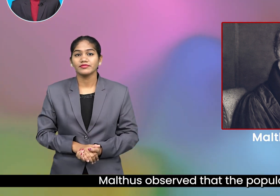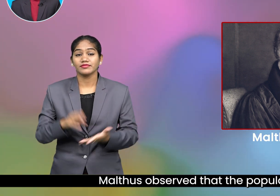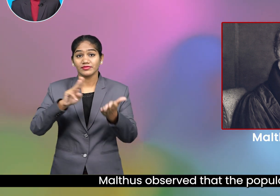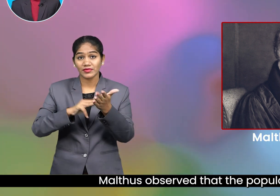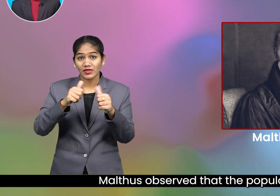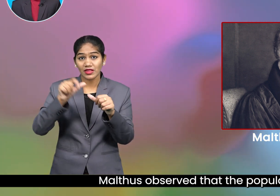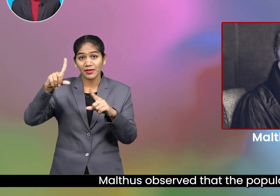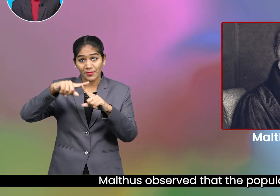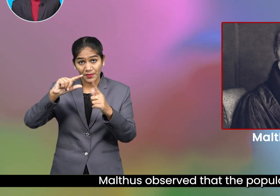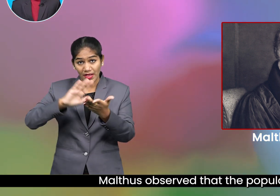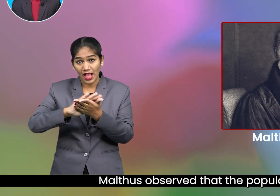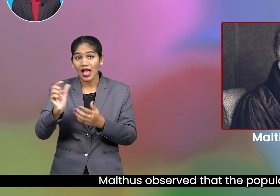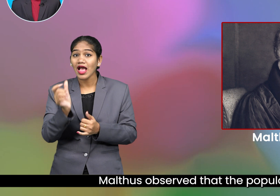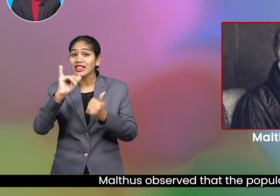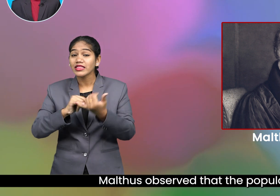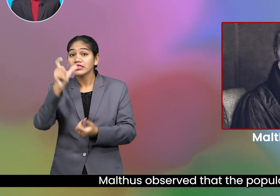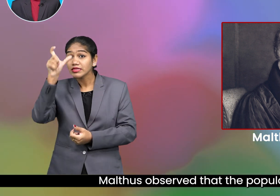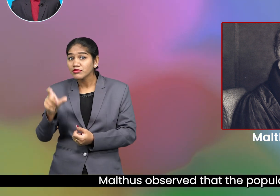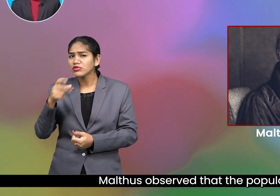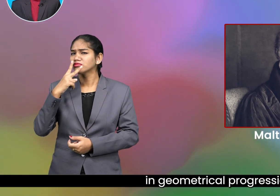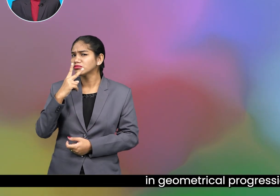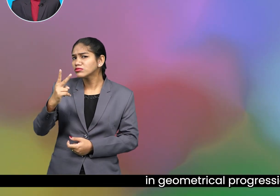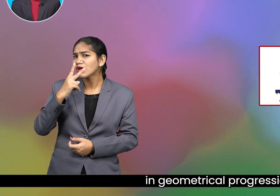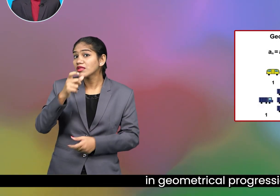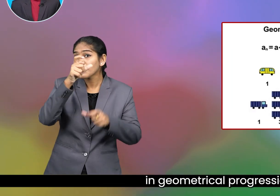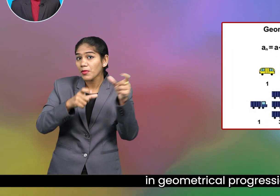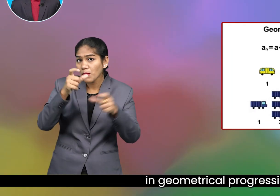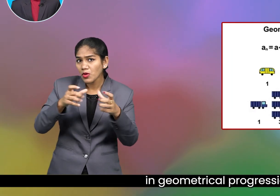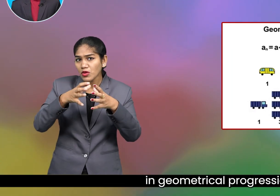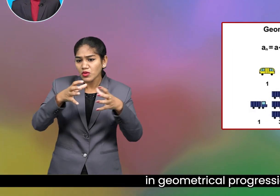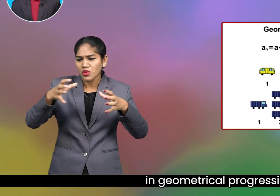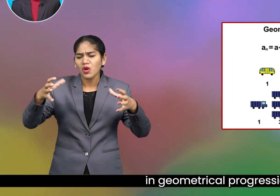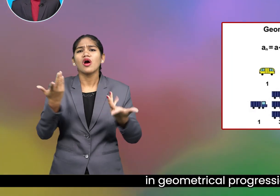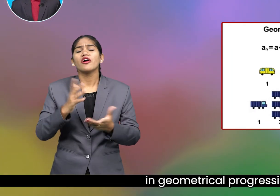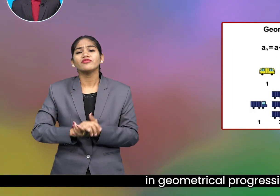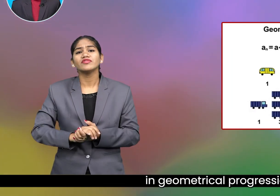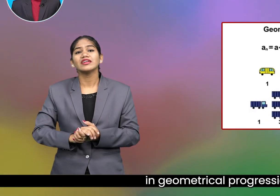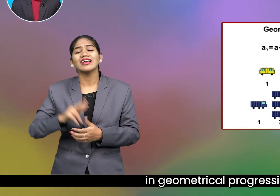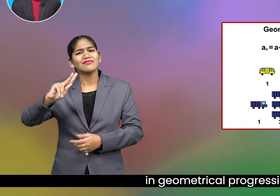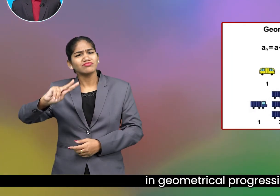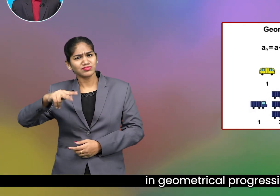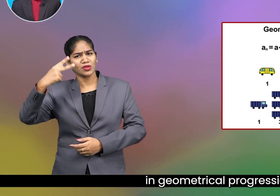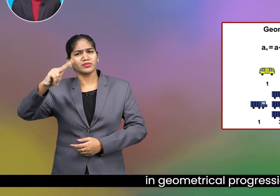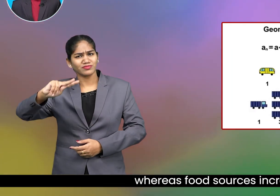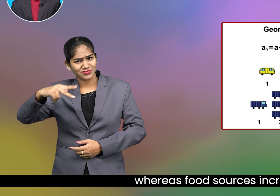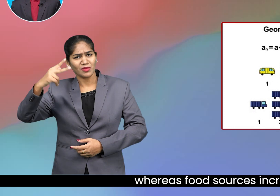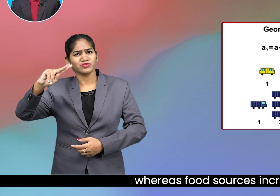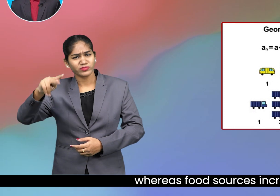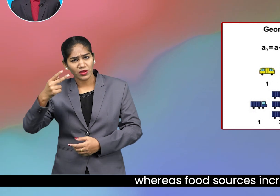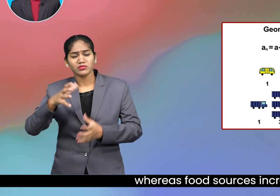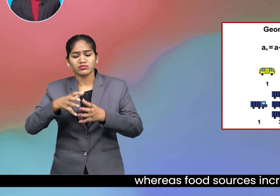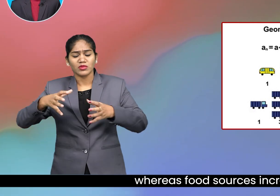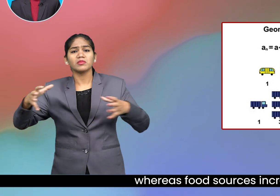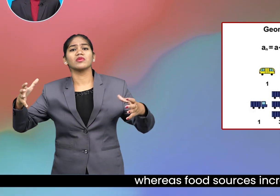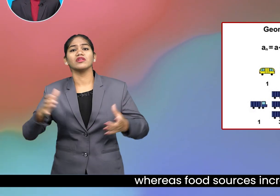Malthus observed that the population grows in geometrical progression,